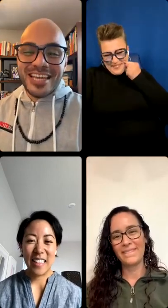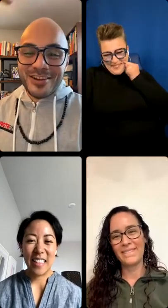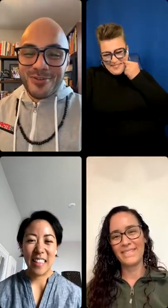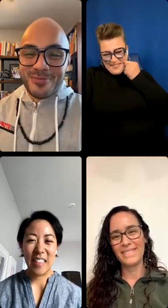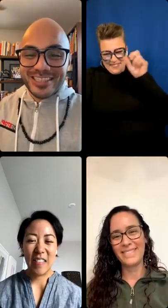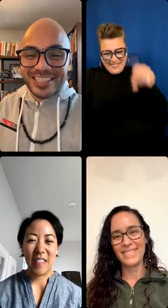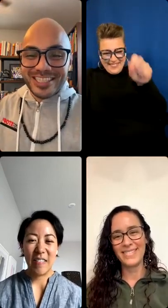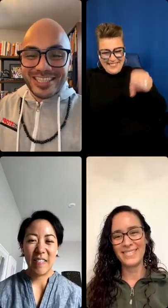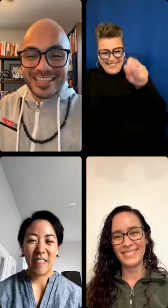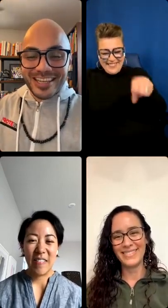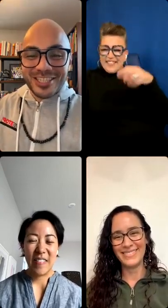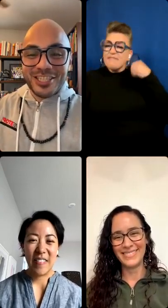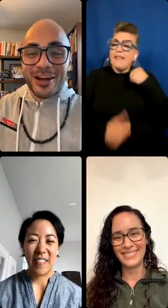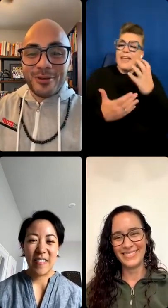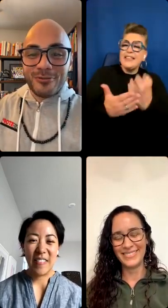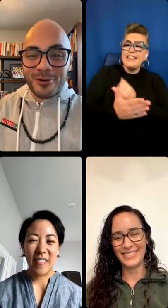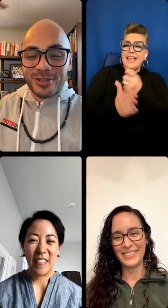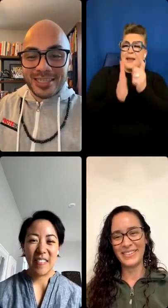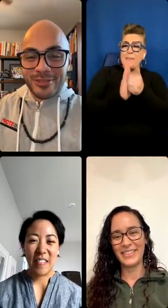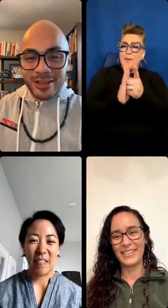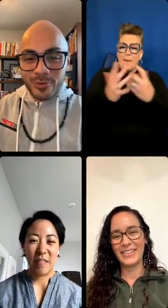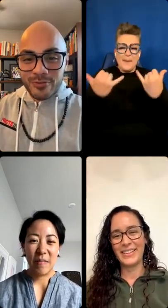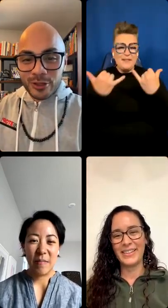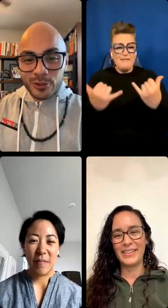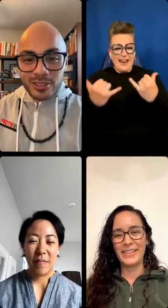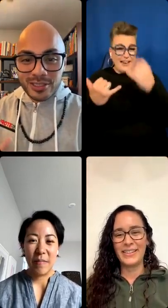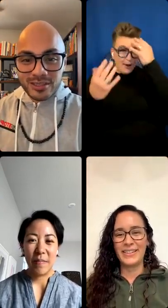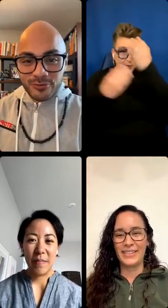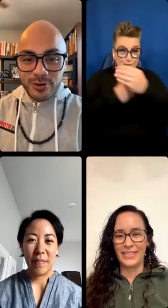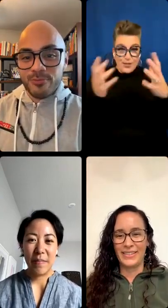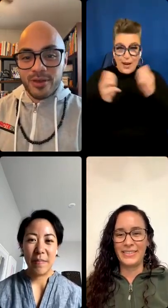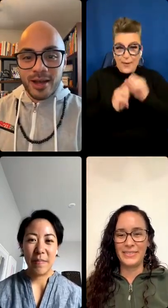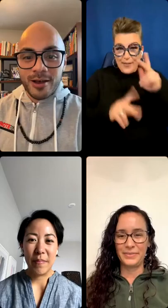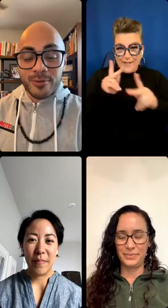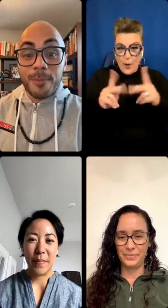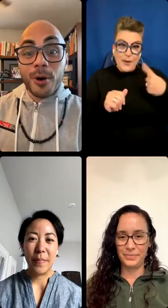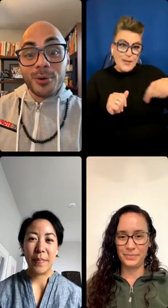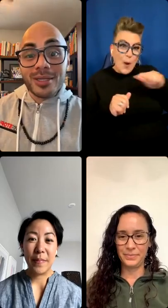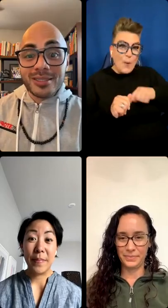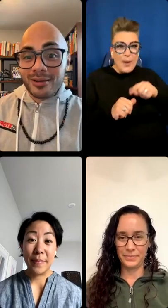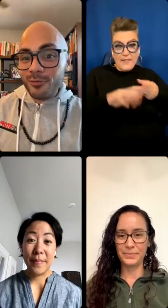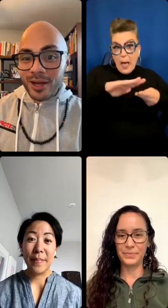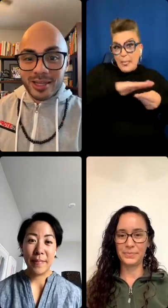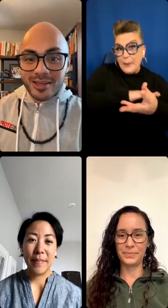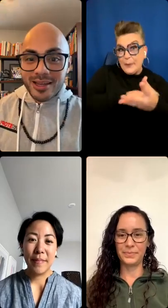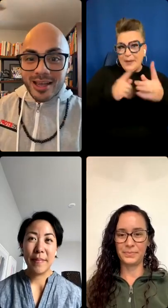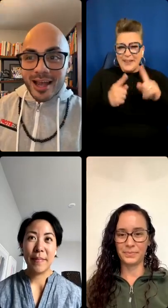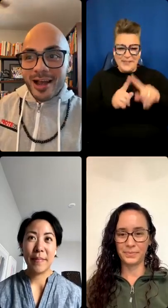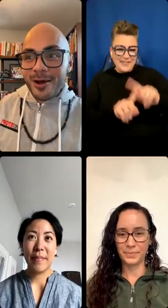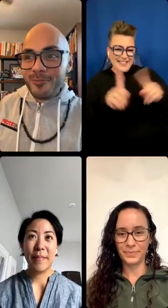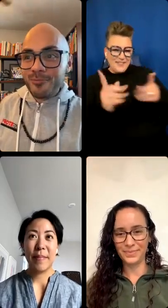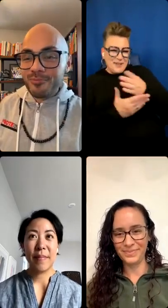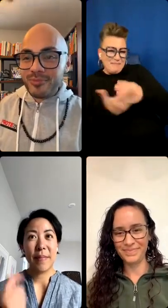I'll just take a moment to just share with folks. I think we've alluded to different components of what